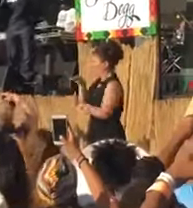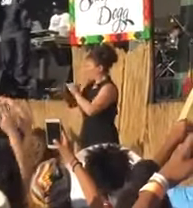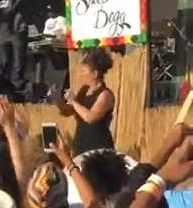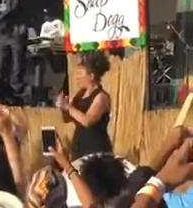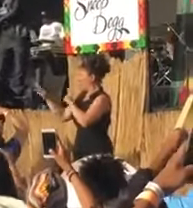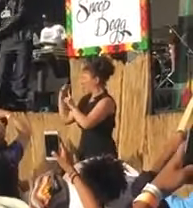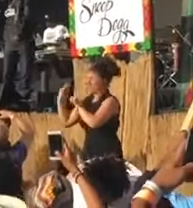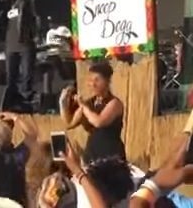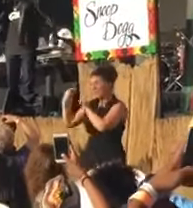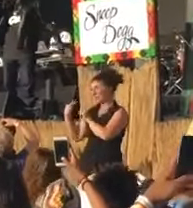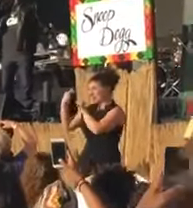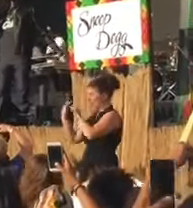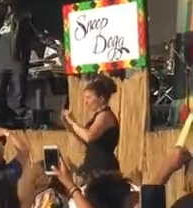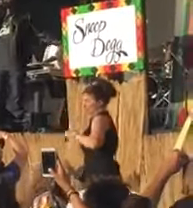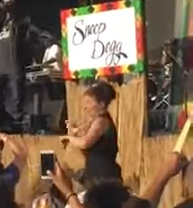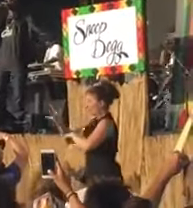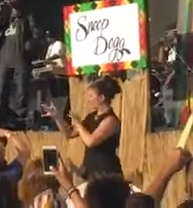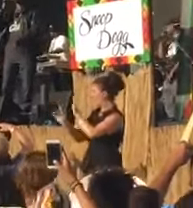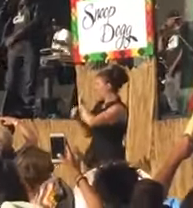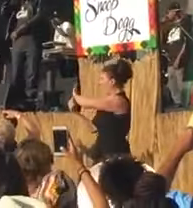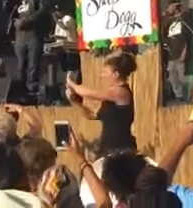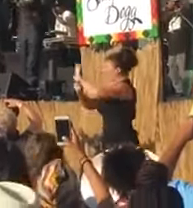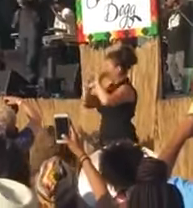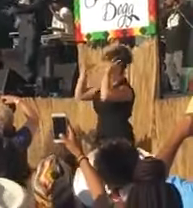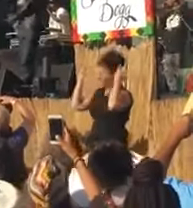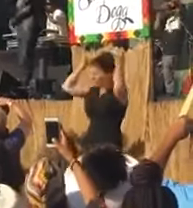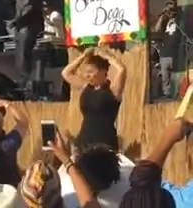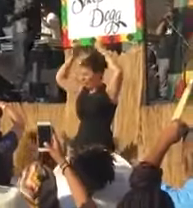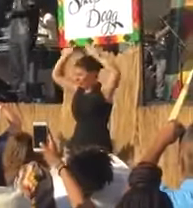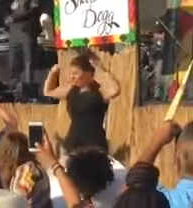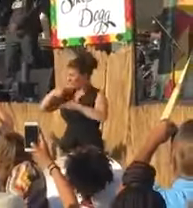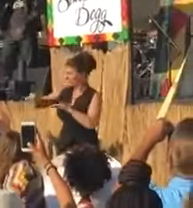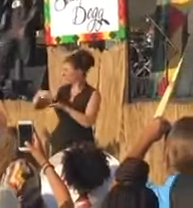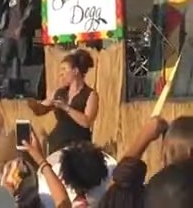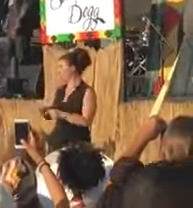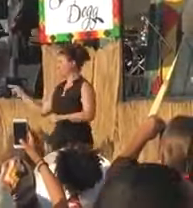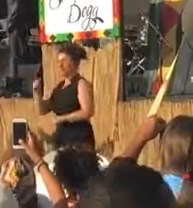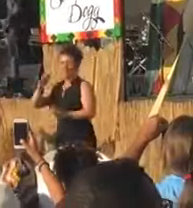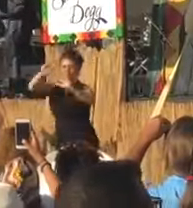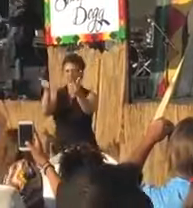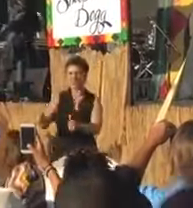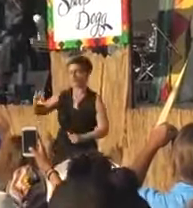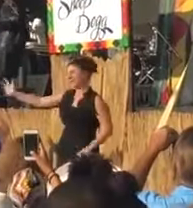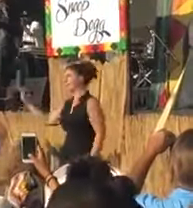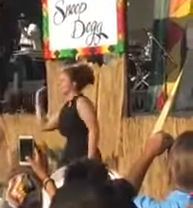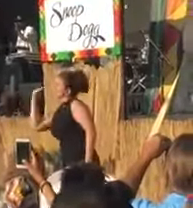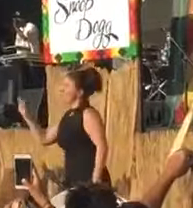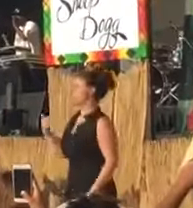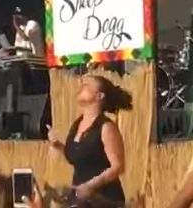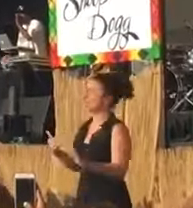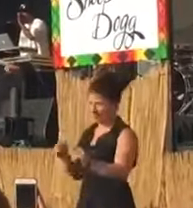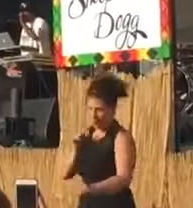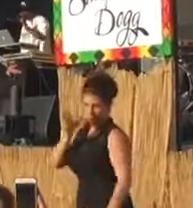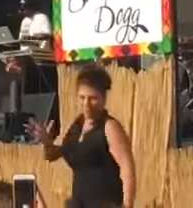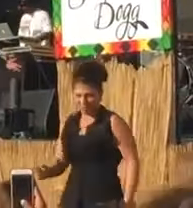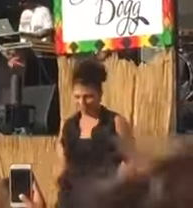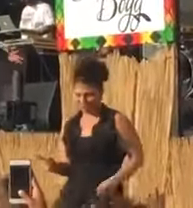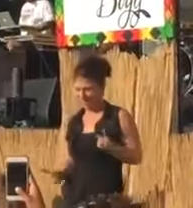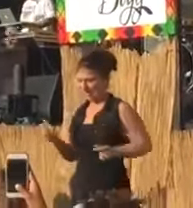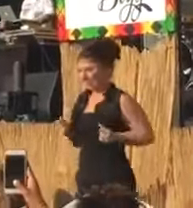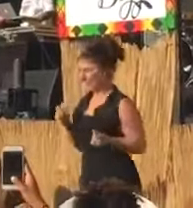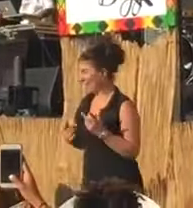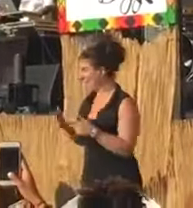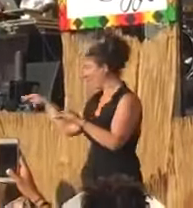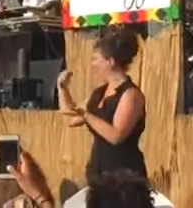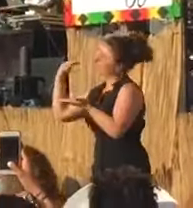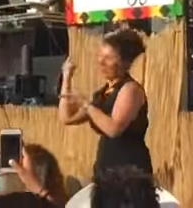We turn, so they can stand through locks out and put my hair in a pearl. Word, she loved it when I kissed the cricket. It's making this smack and make